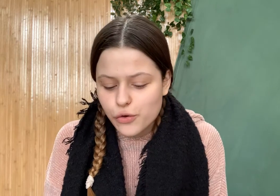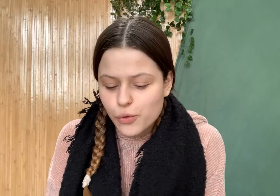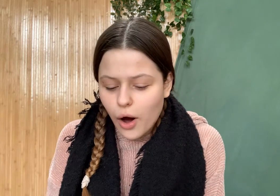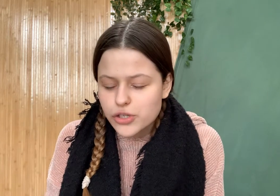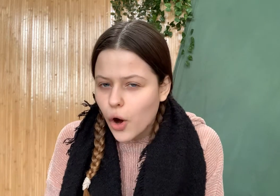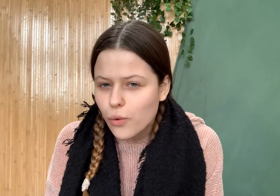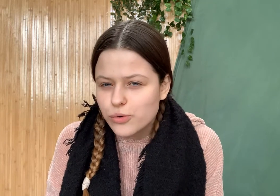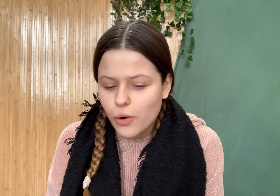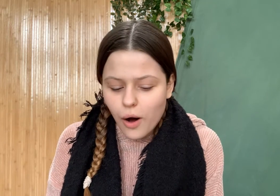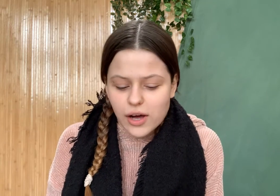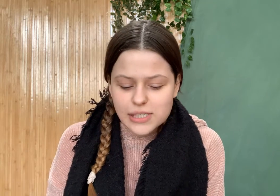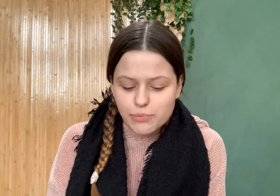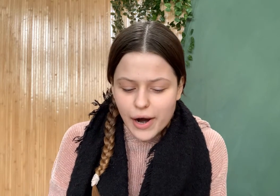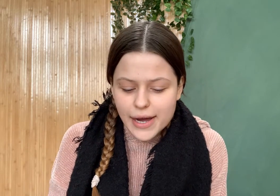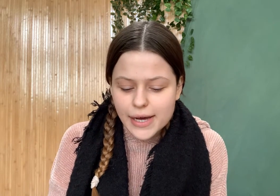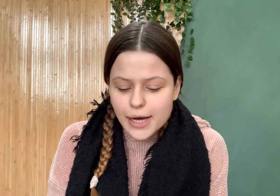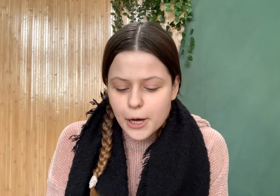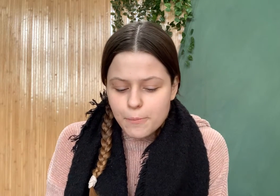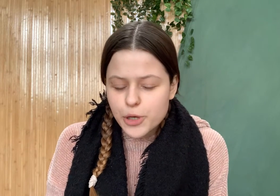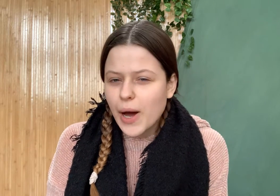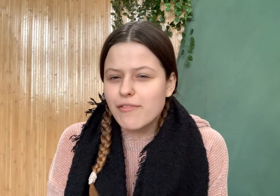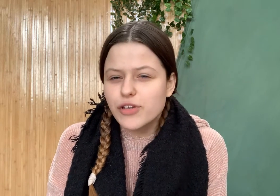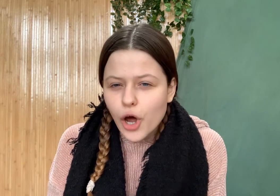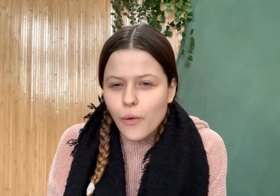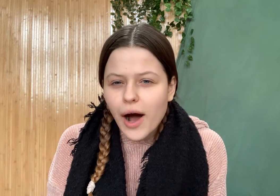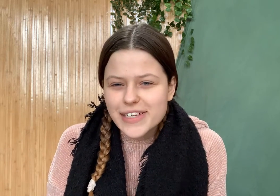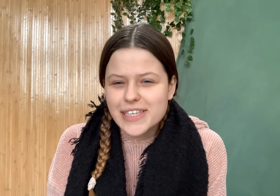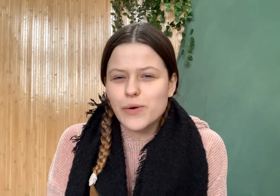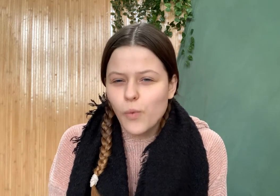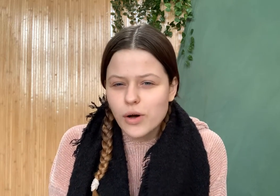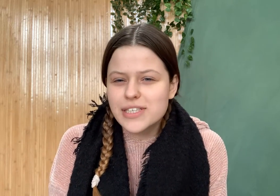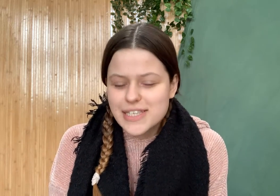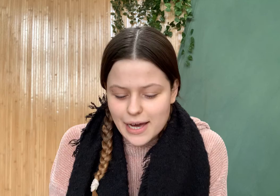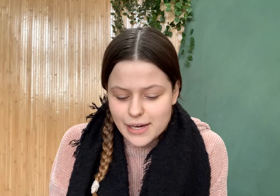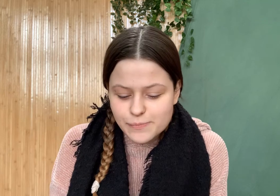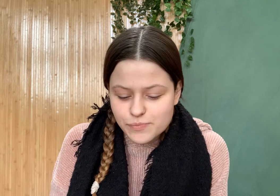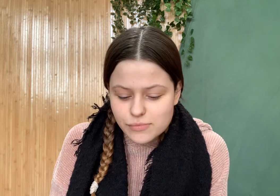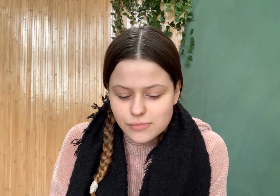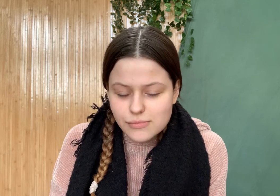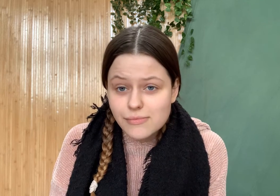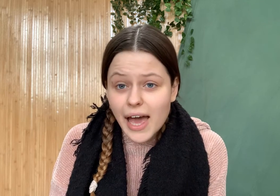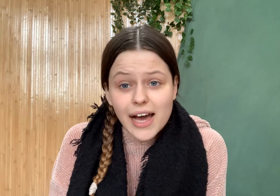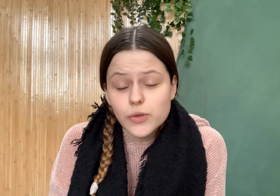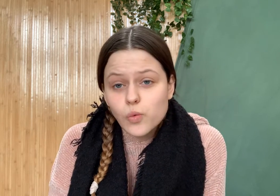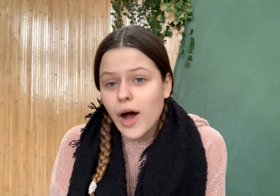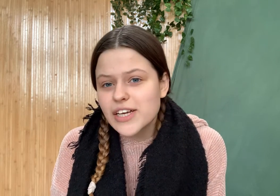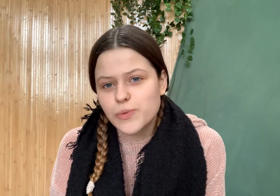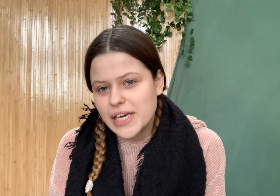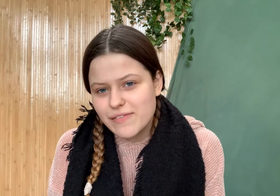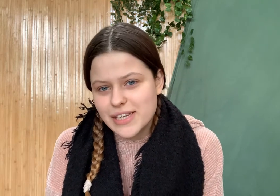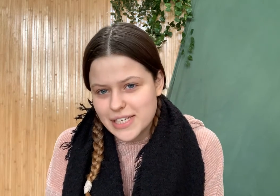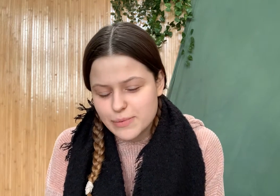you told or asked to pray, but you have no idea what to say? And why do we even need to